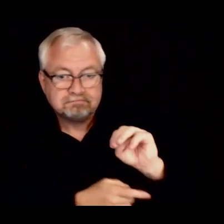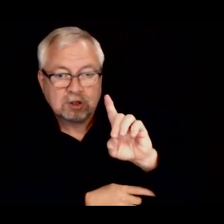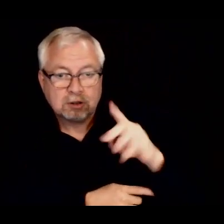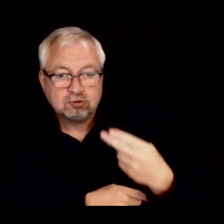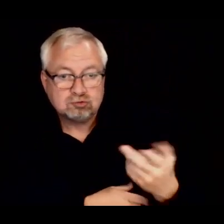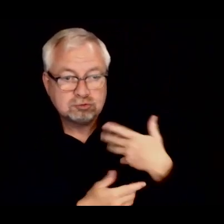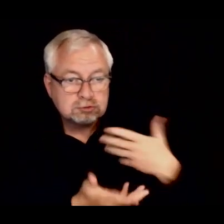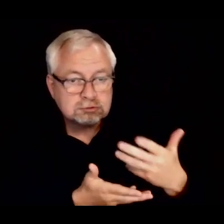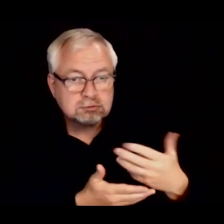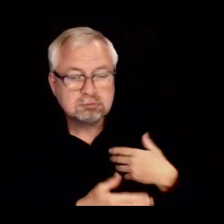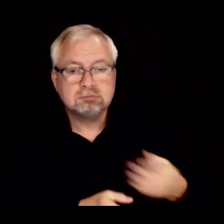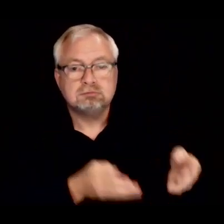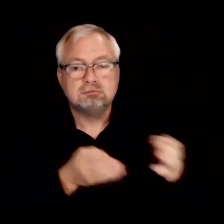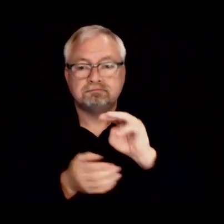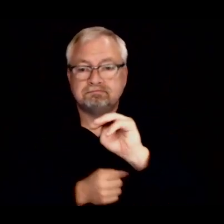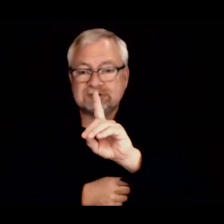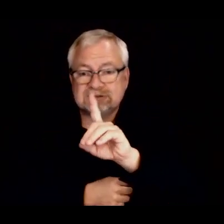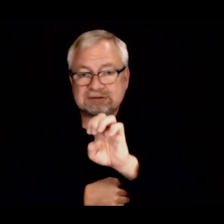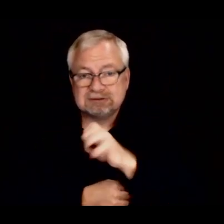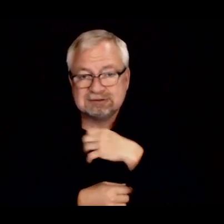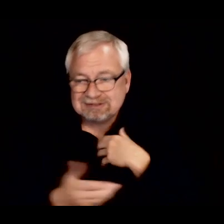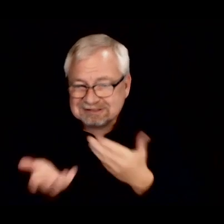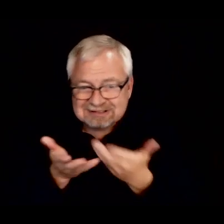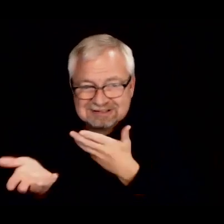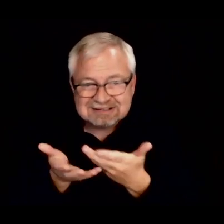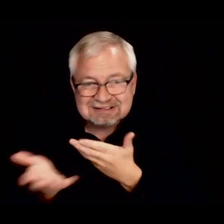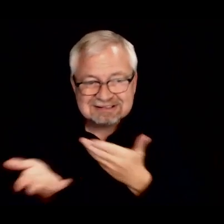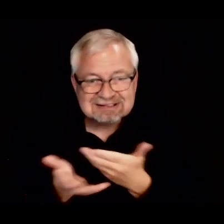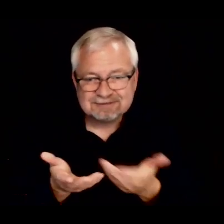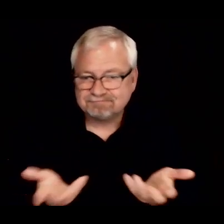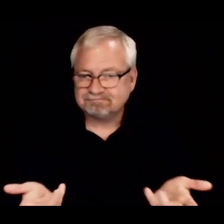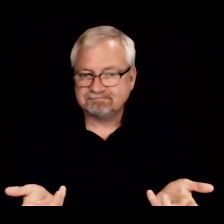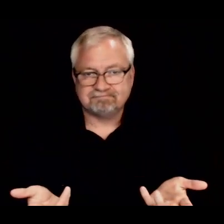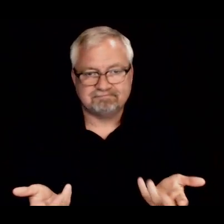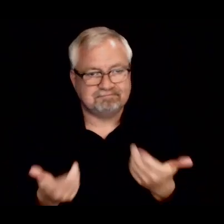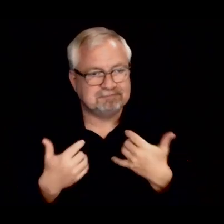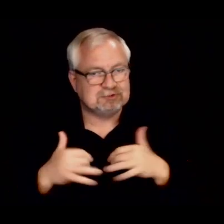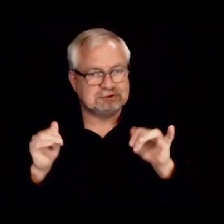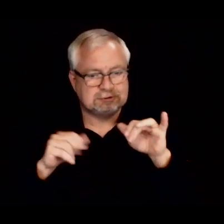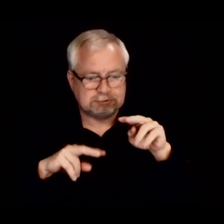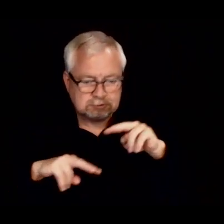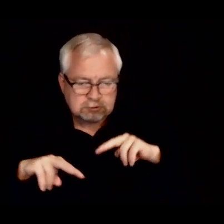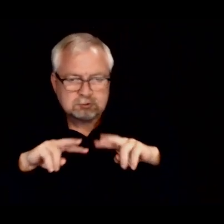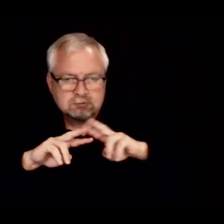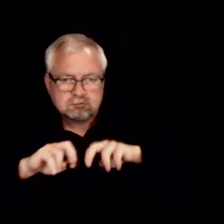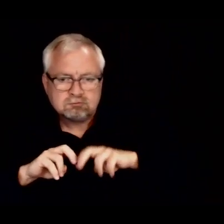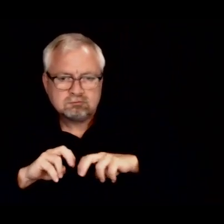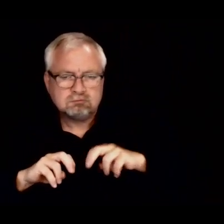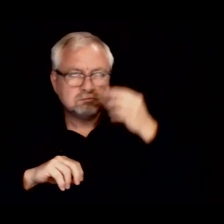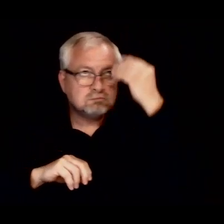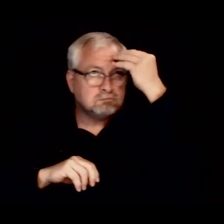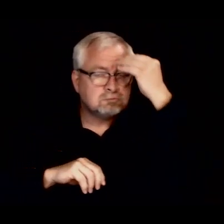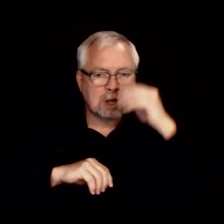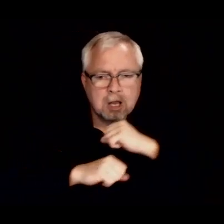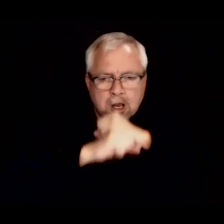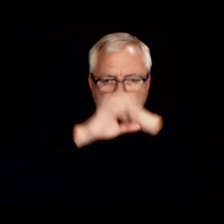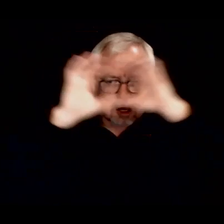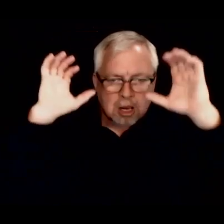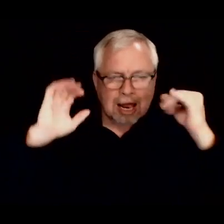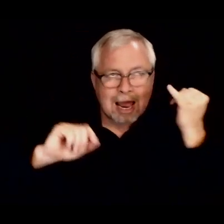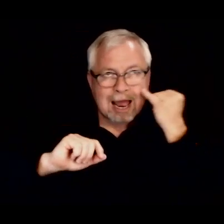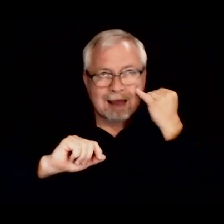on this. And as the commissioner said, they're looking at multiple scenarios, because we continue to learn things. With each month, we have